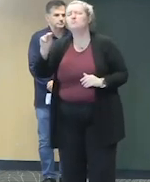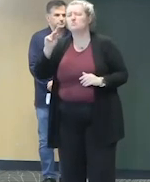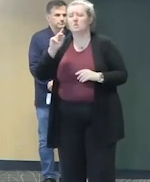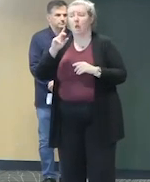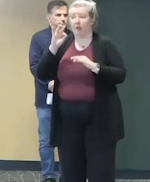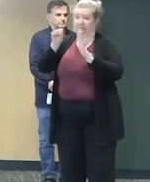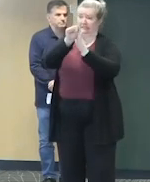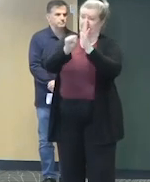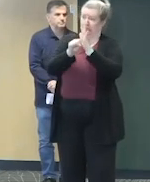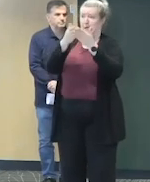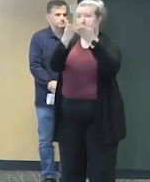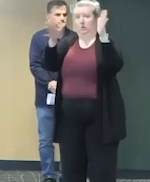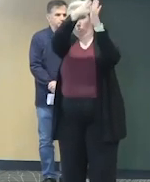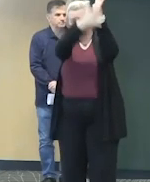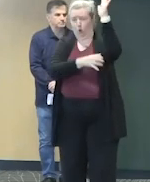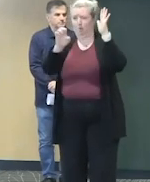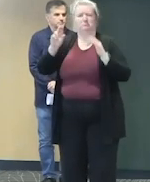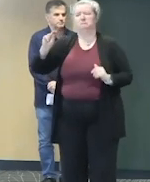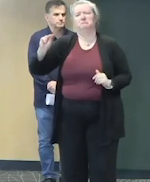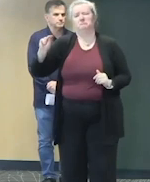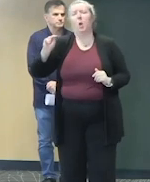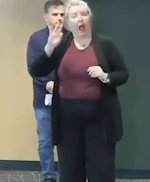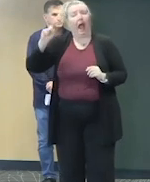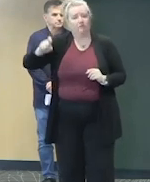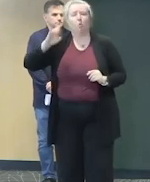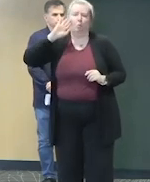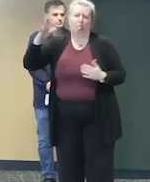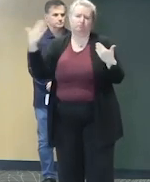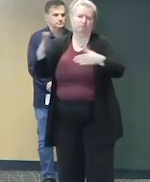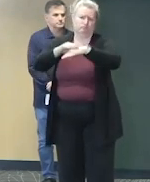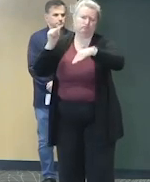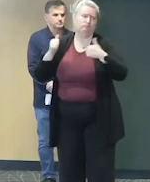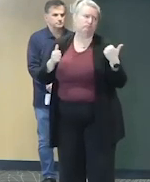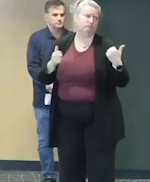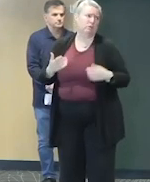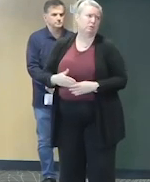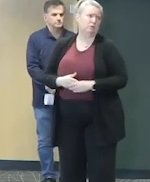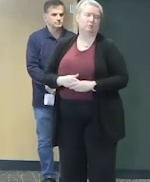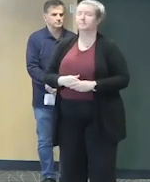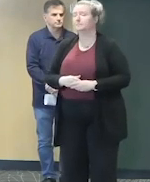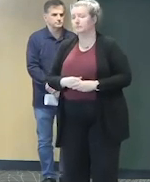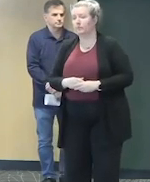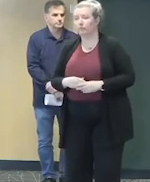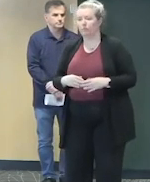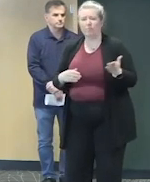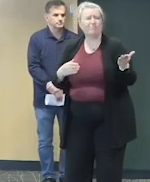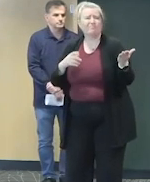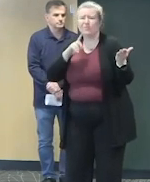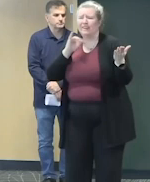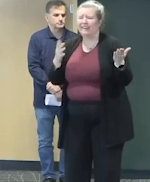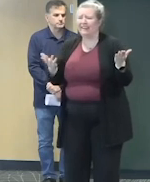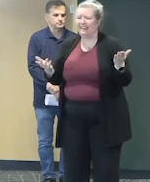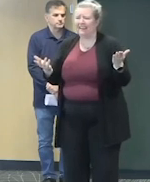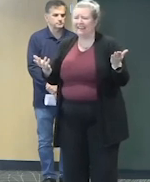I think that's sort of the posture that we're in. It's partly due to the fact that this is, we think, again, this is Mother